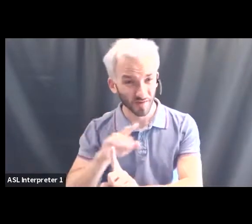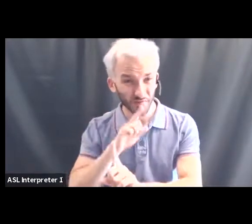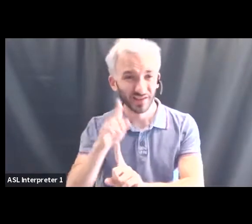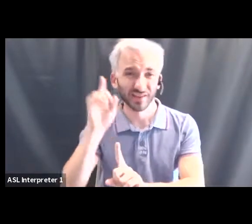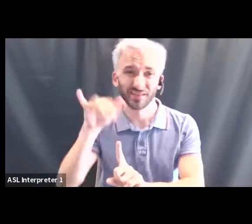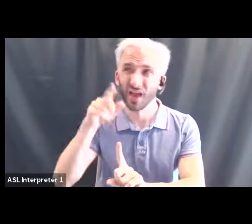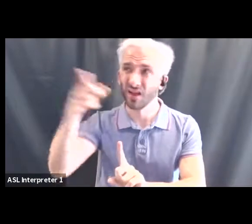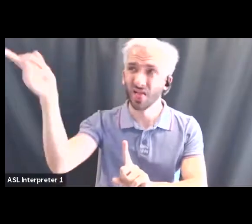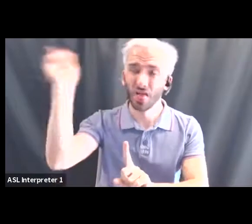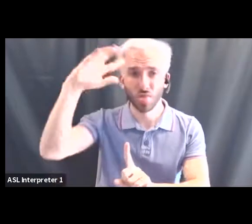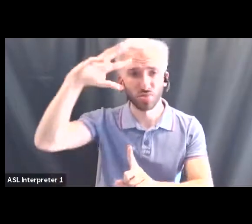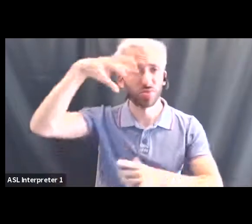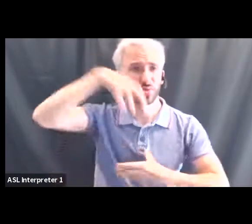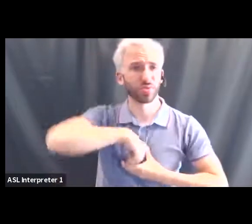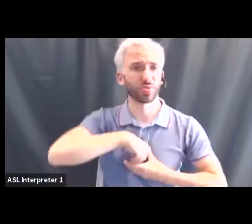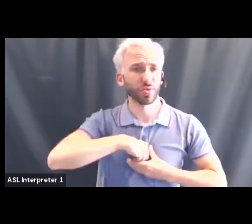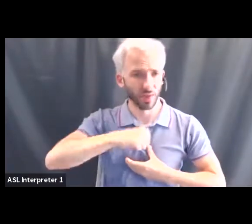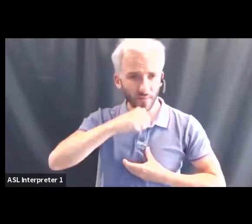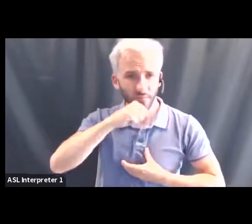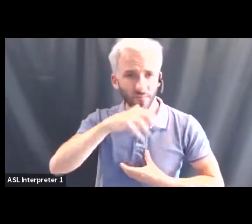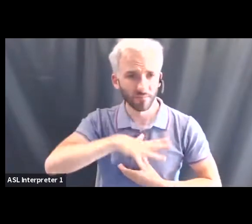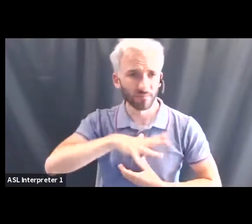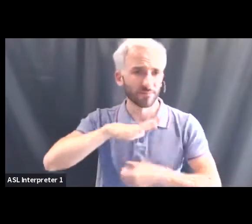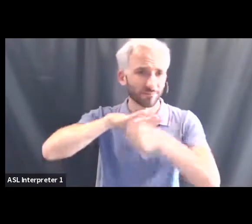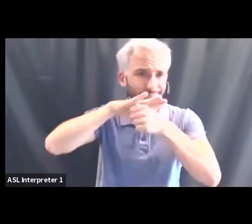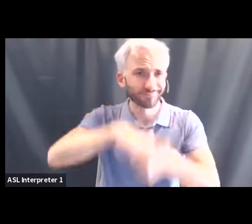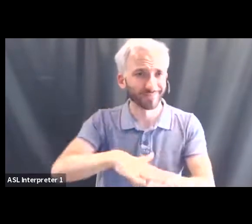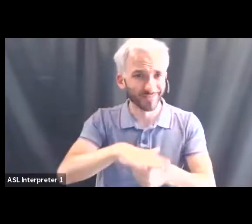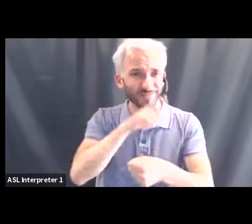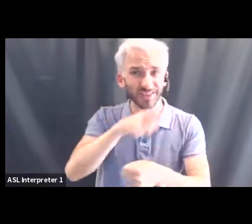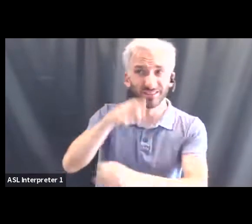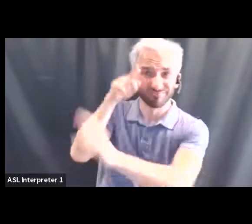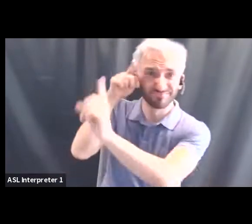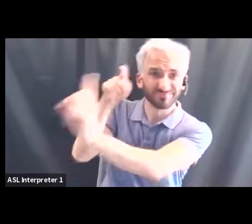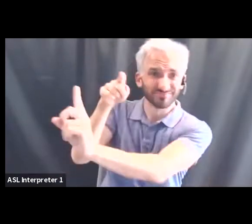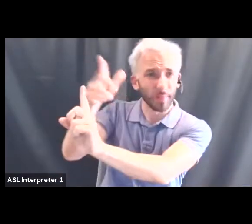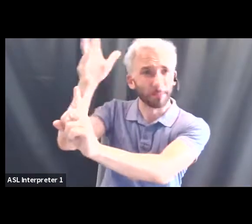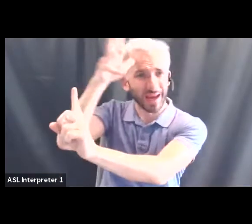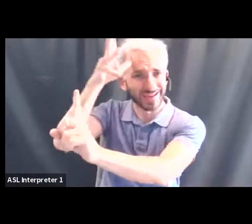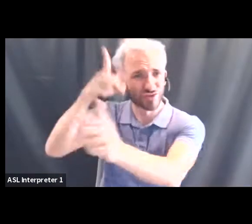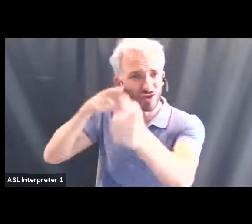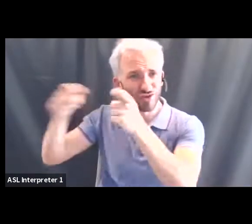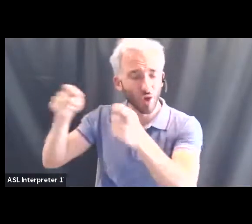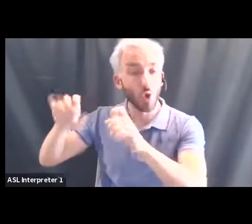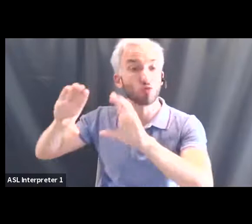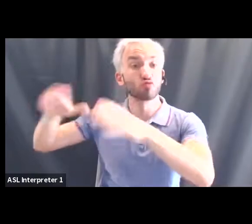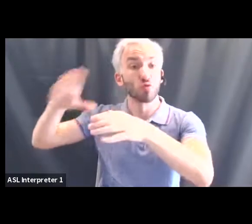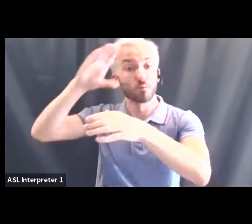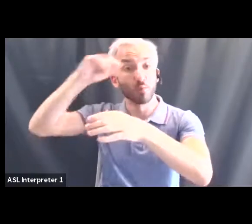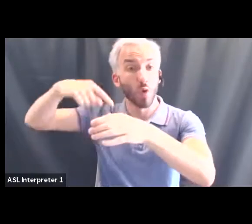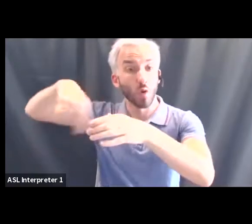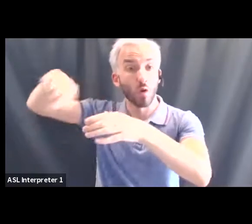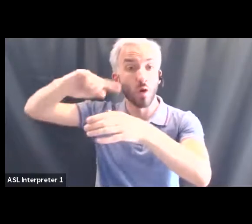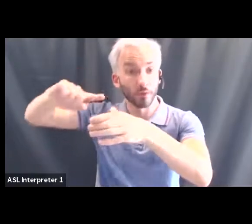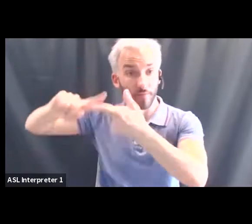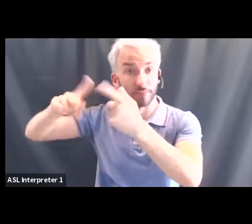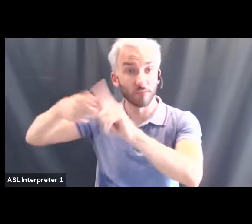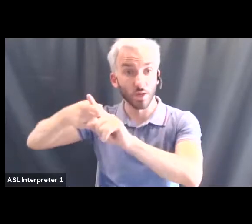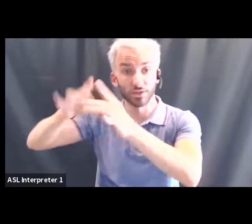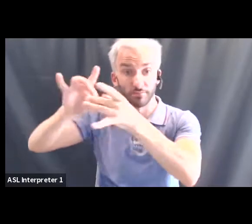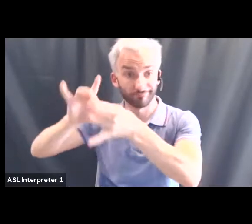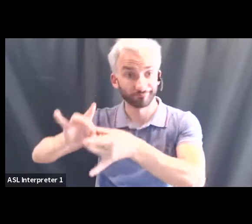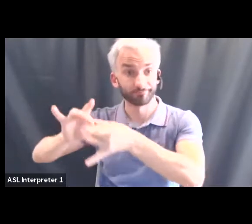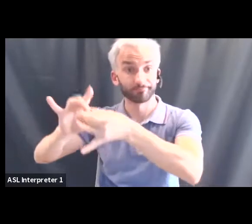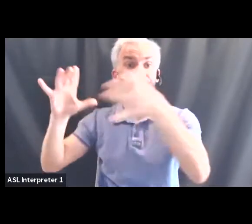misogyny. Patriarchy is the drama, my dude. When a group of boys has their friendship destroyed or their group